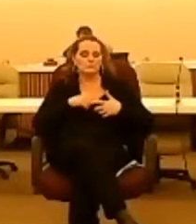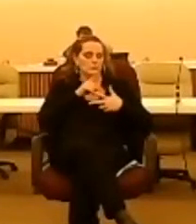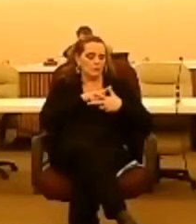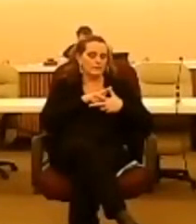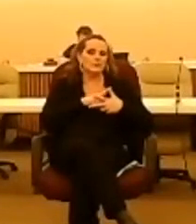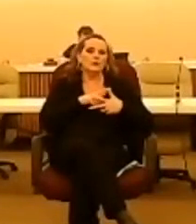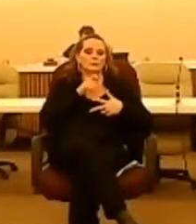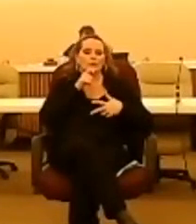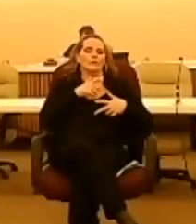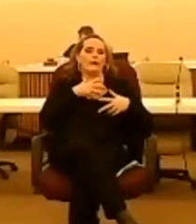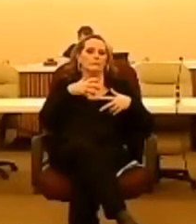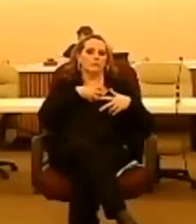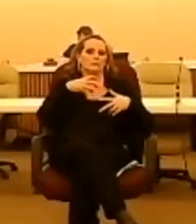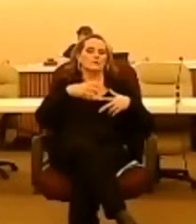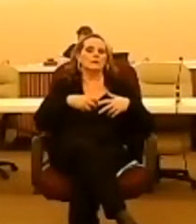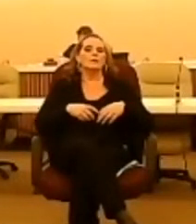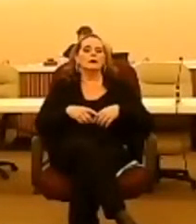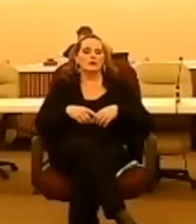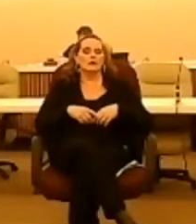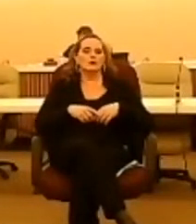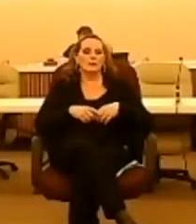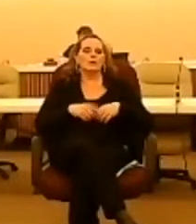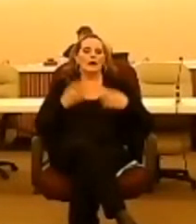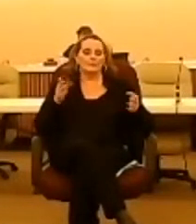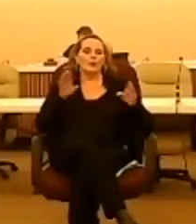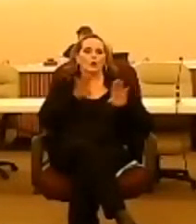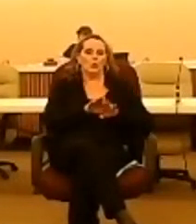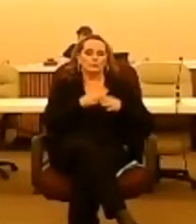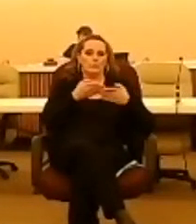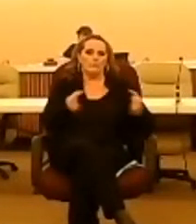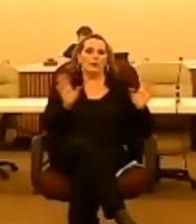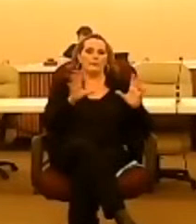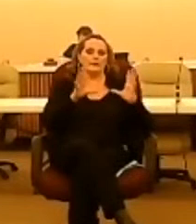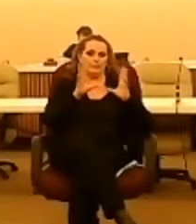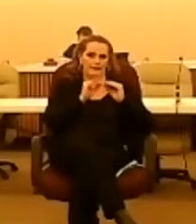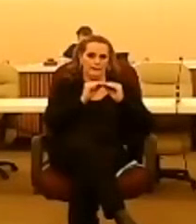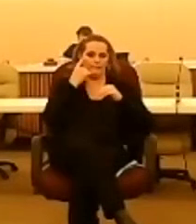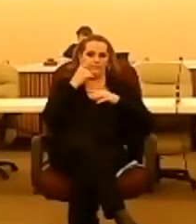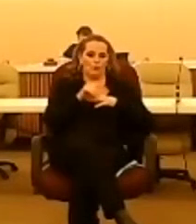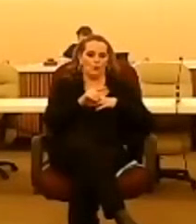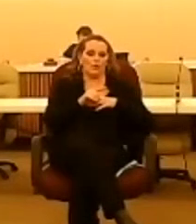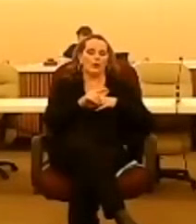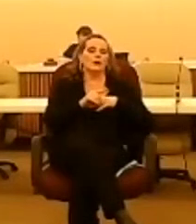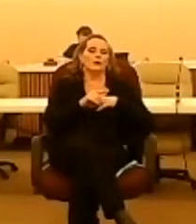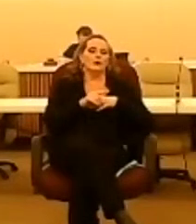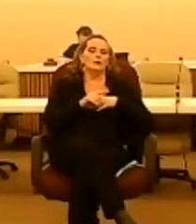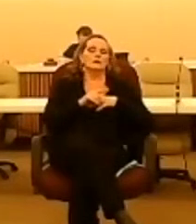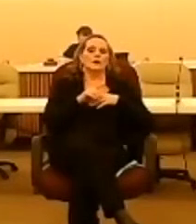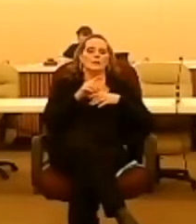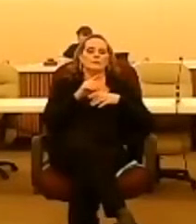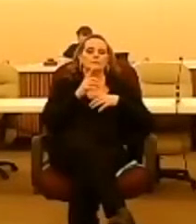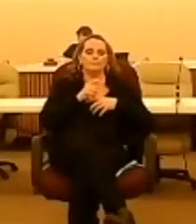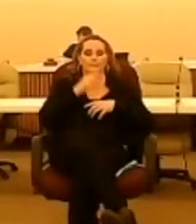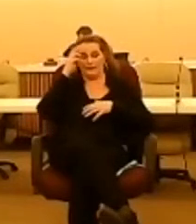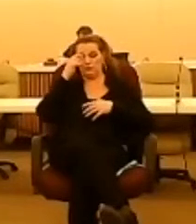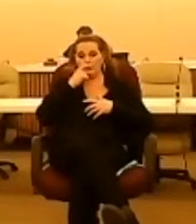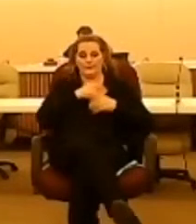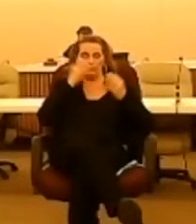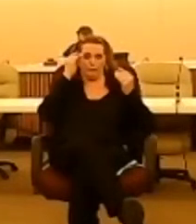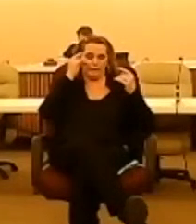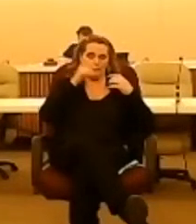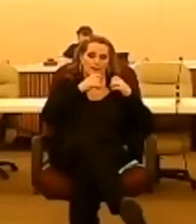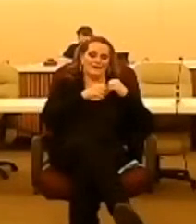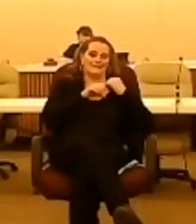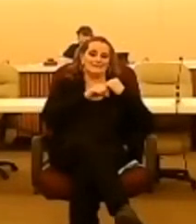hearing no objections, I am closing the public hearing to consider a petition for the establishment of extension